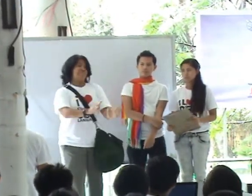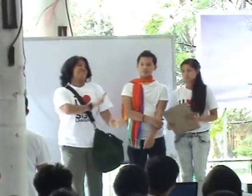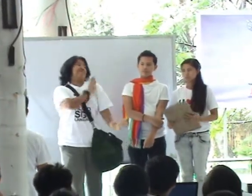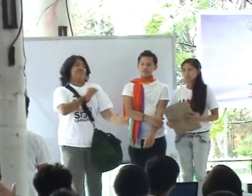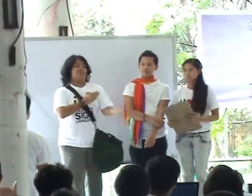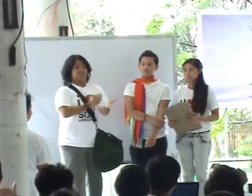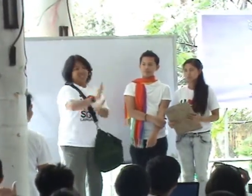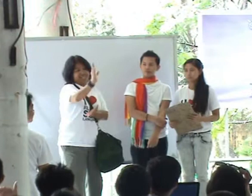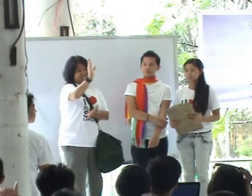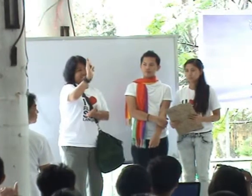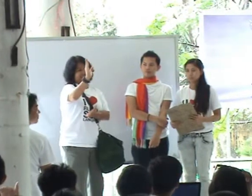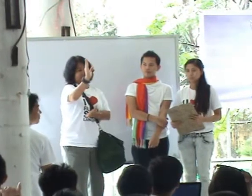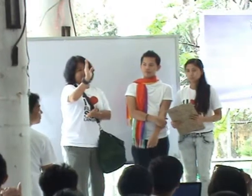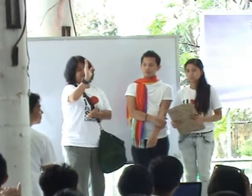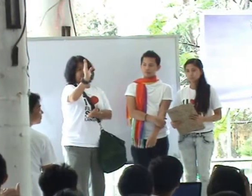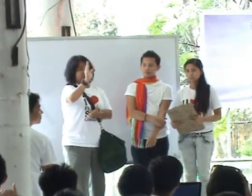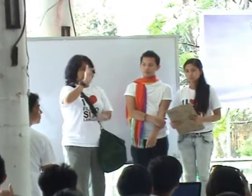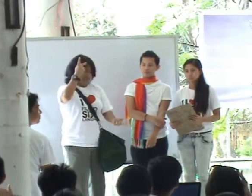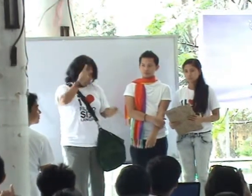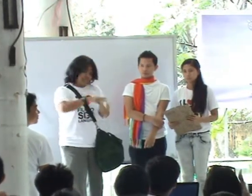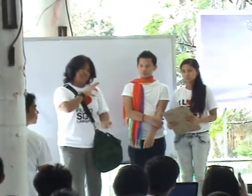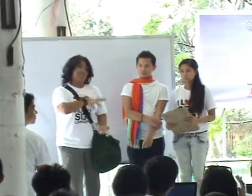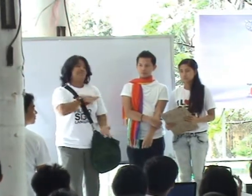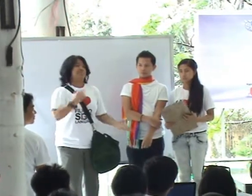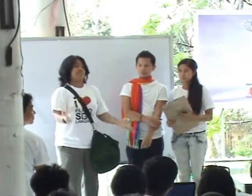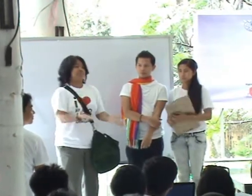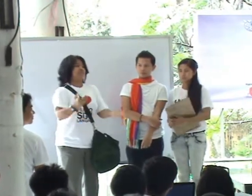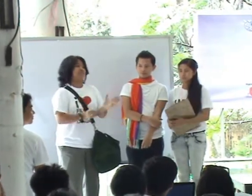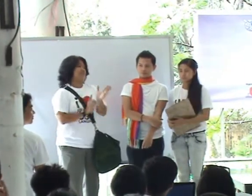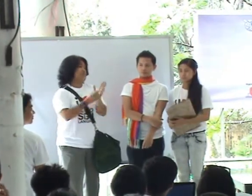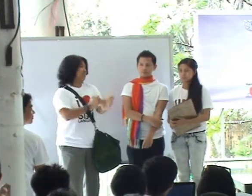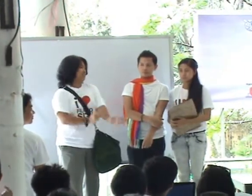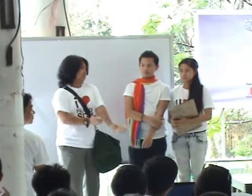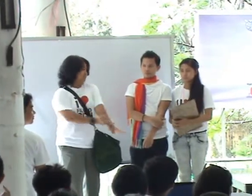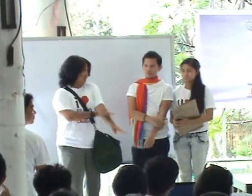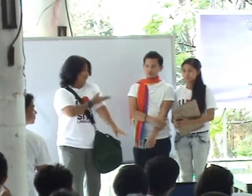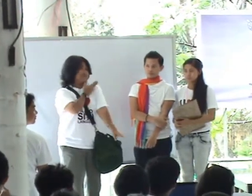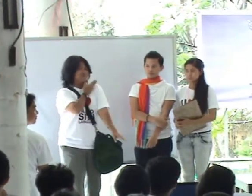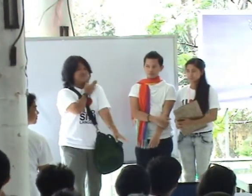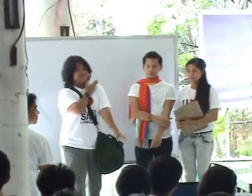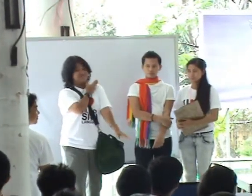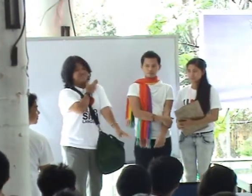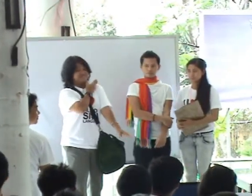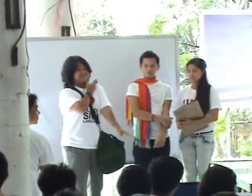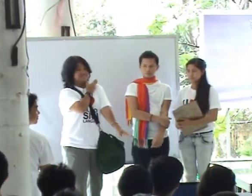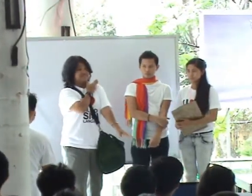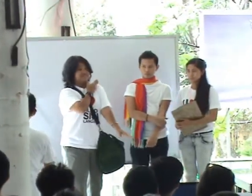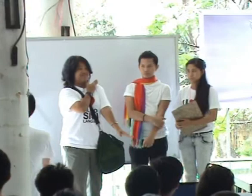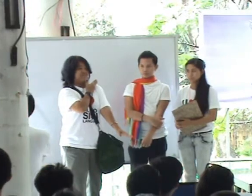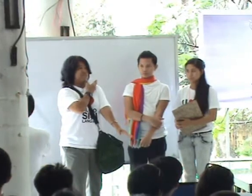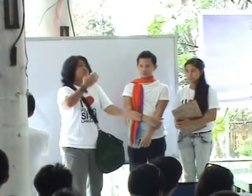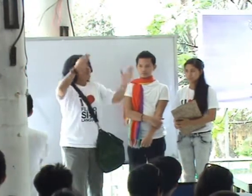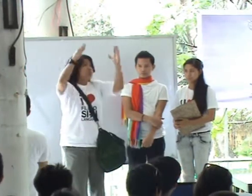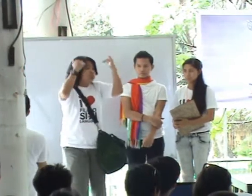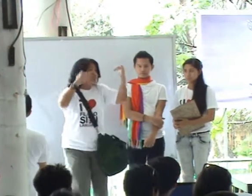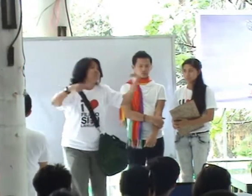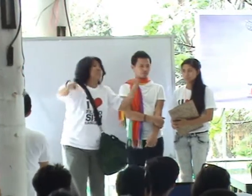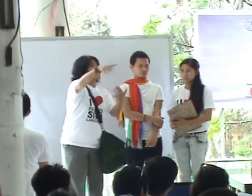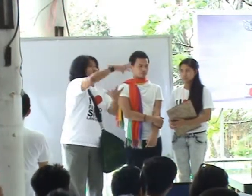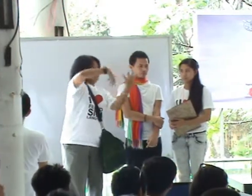that we are strong and we can be brave and we have to fight our own rights. And we should improve ourselves. Diba? So